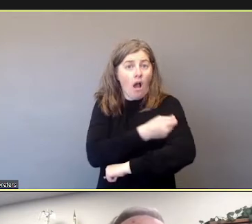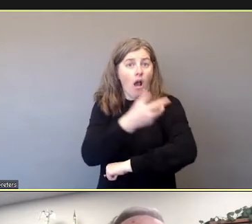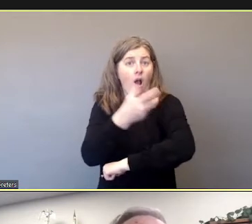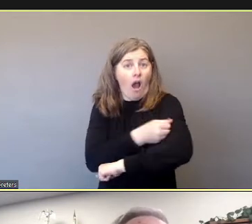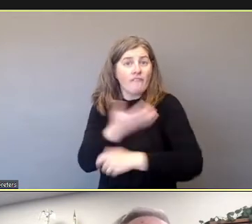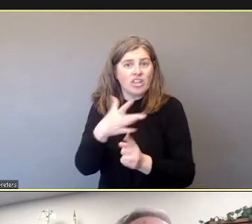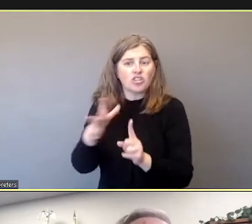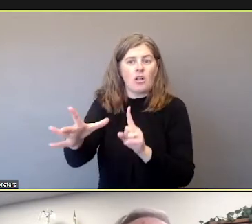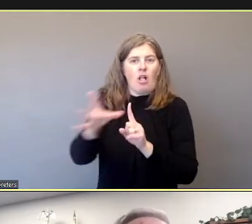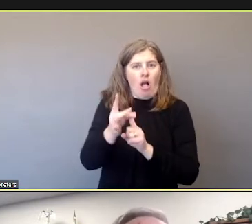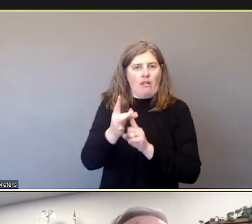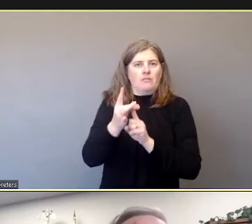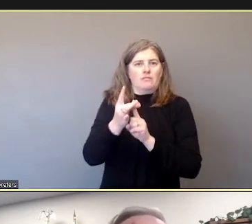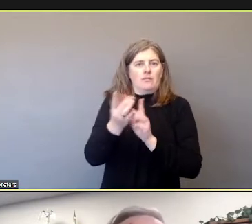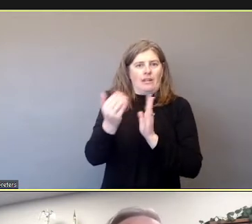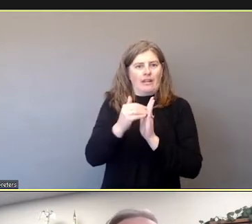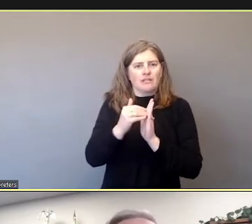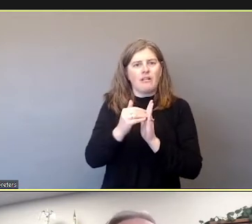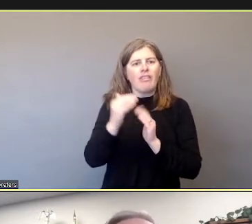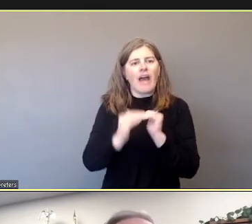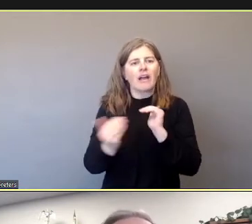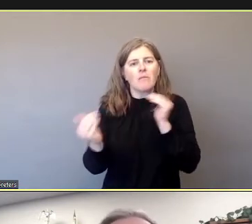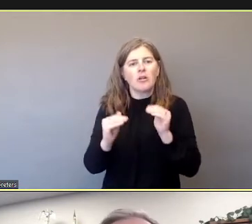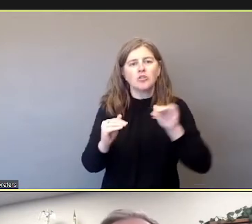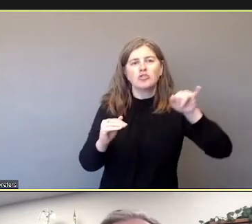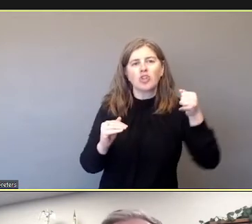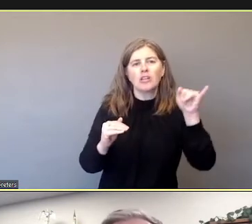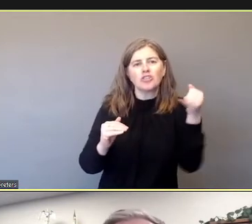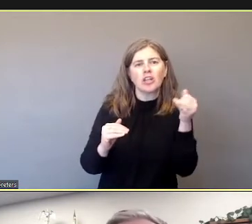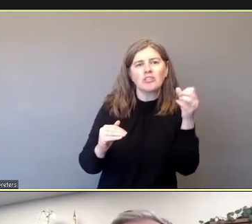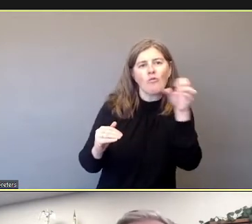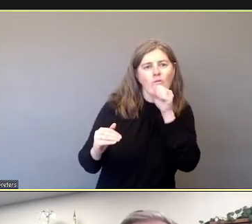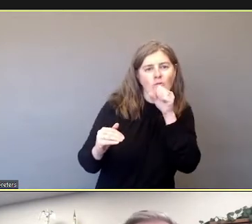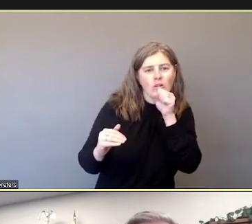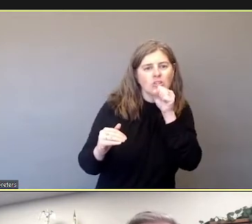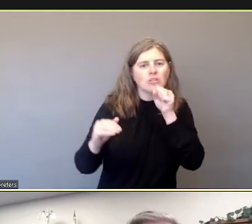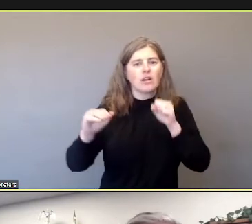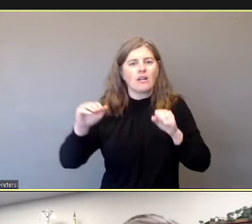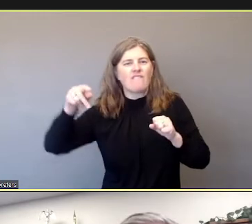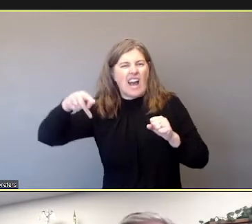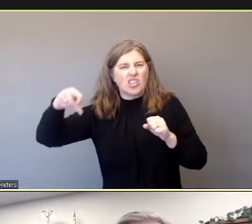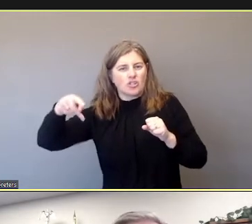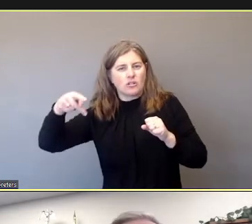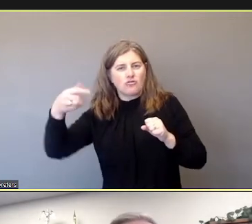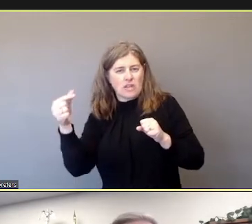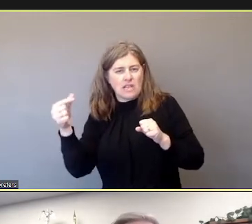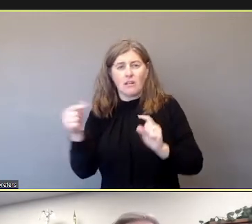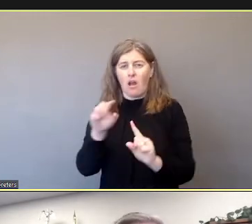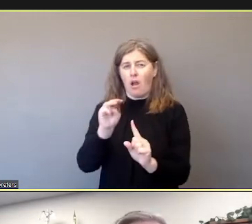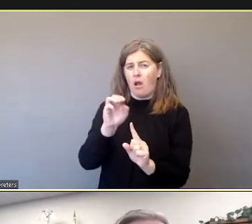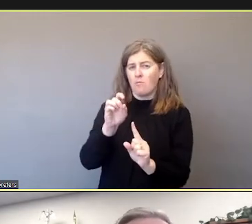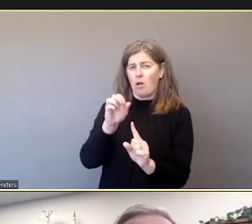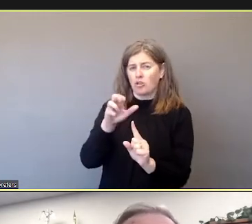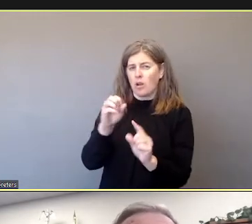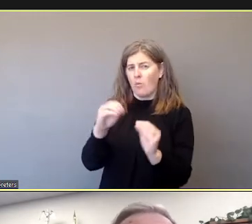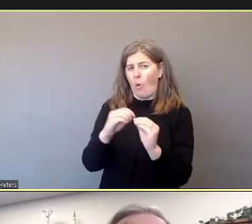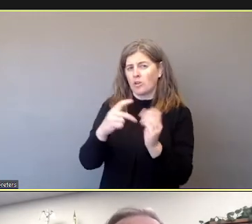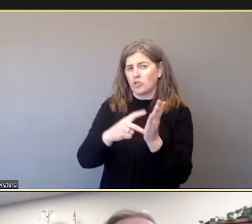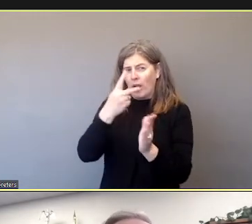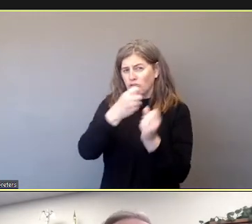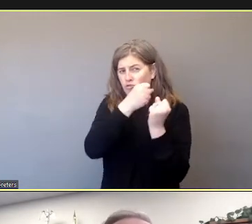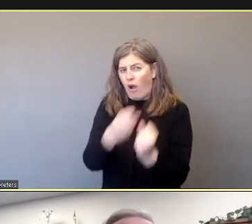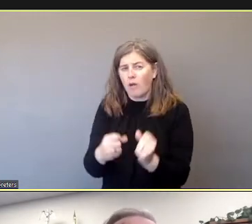than Pfizer and Johnson & Johnson. Of course, the Moderna vaccine is about twice as strong initially, so it has more side